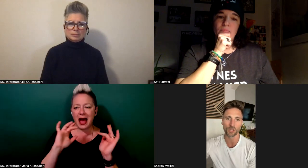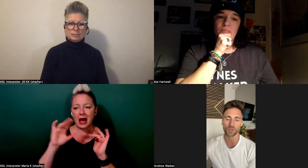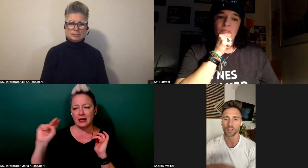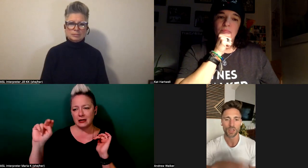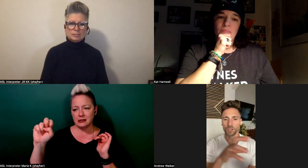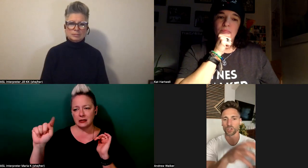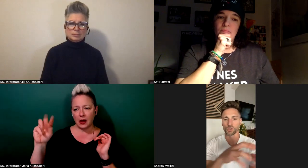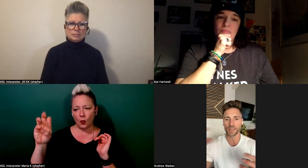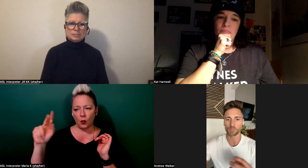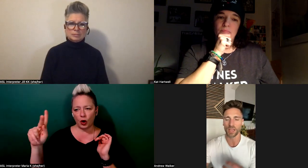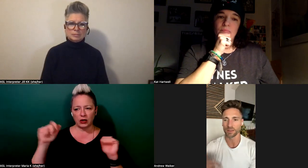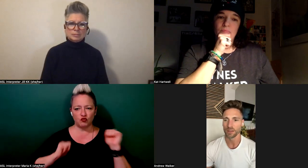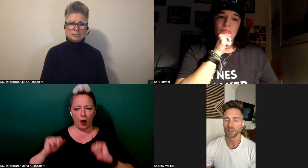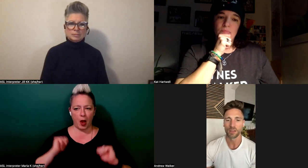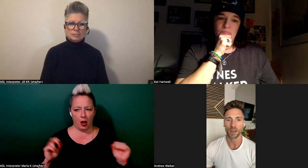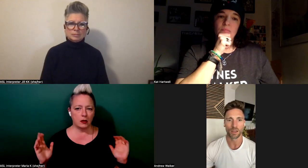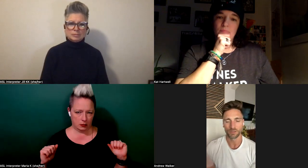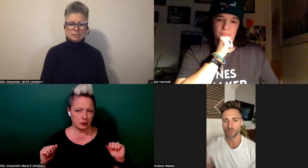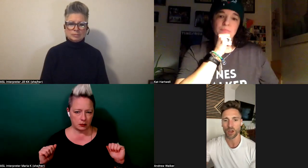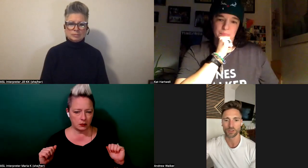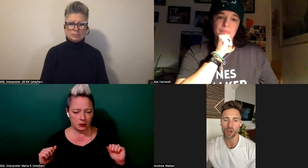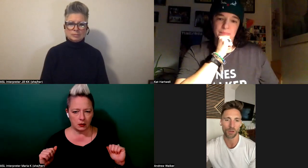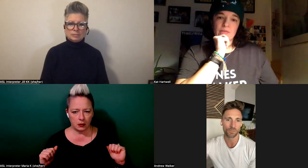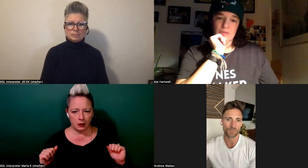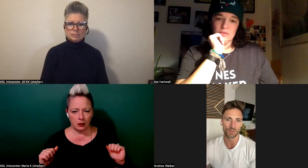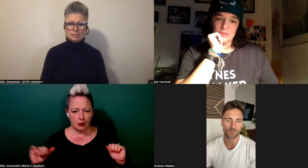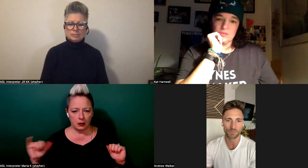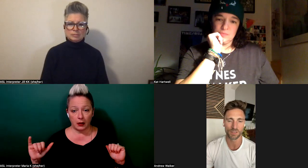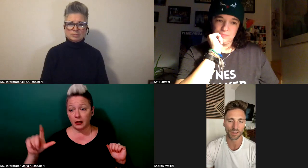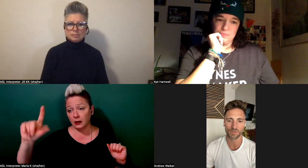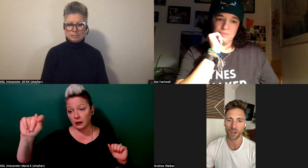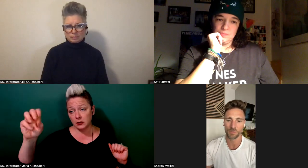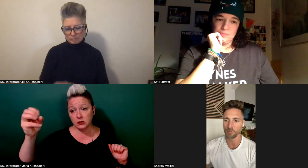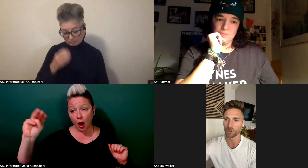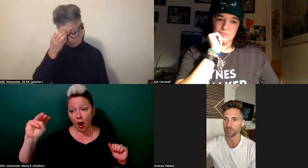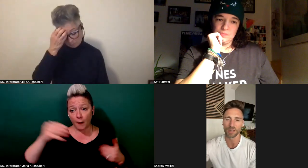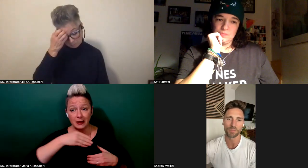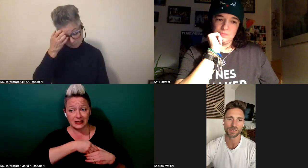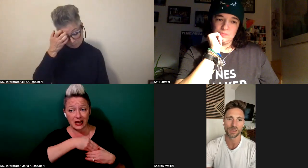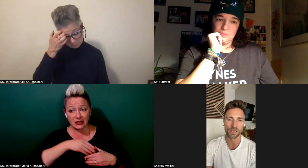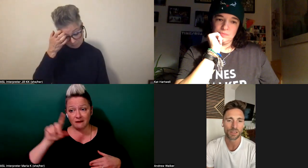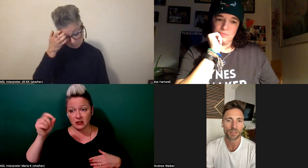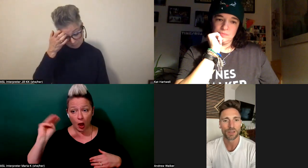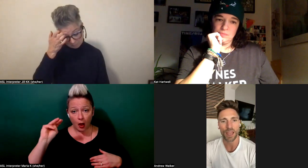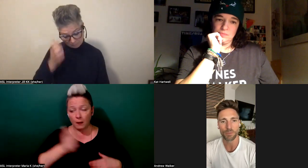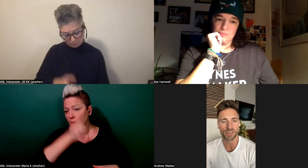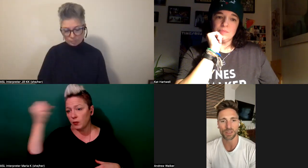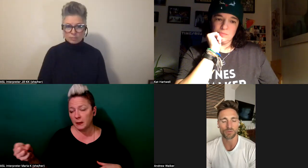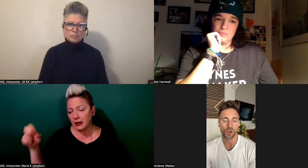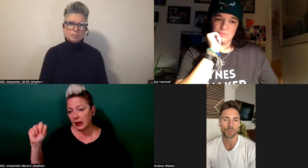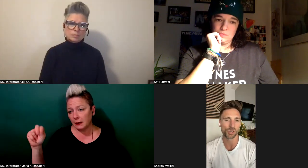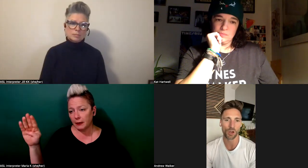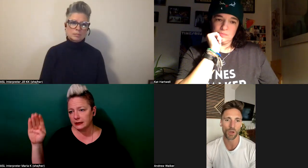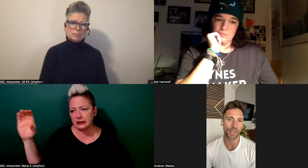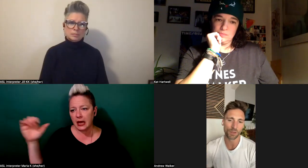know, you could transplant Tom, the detective Tom, and put him in an